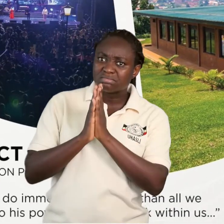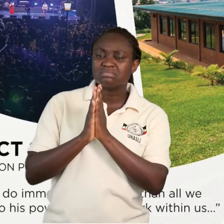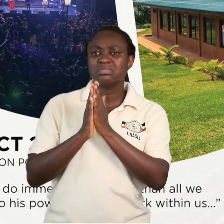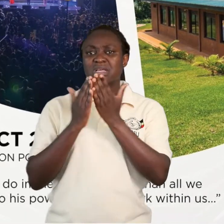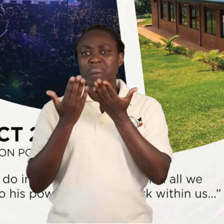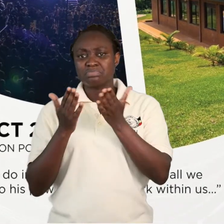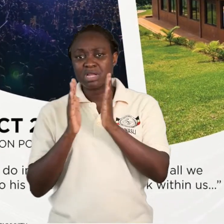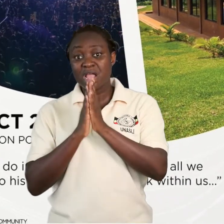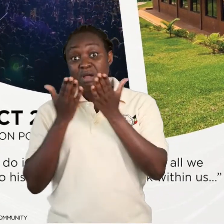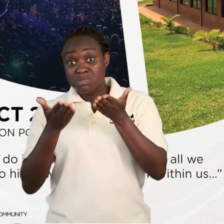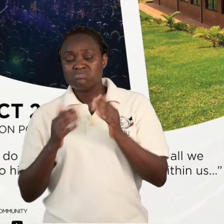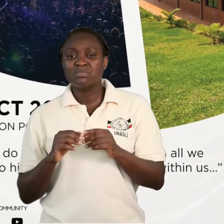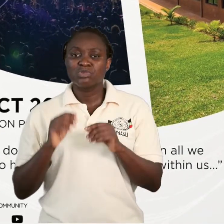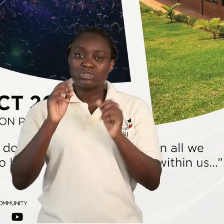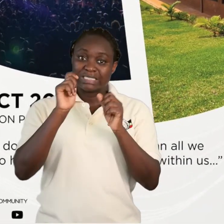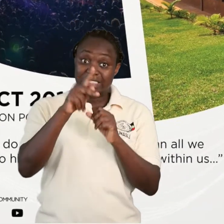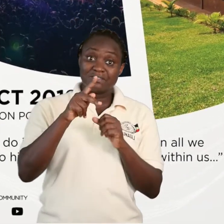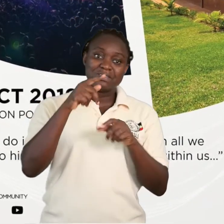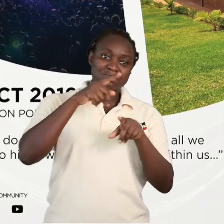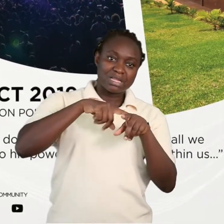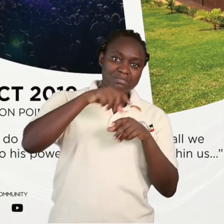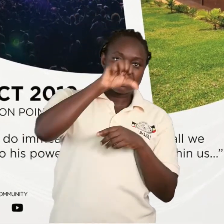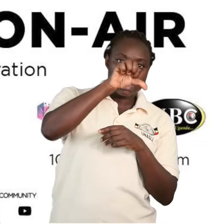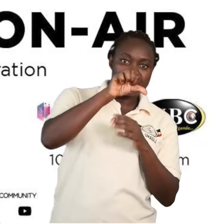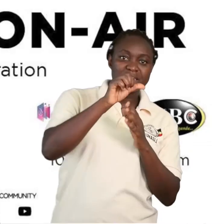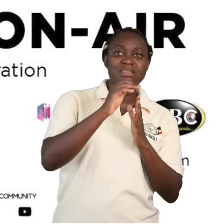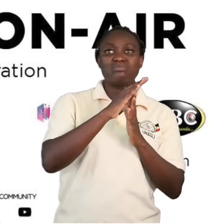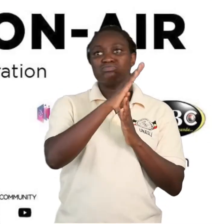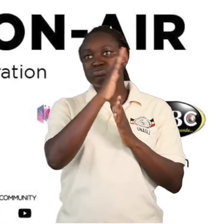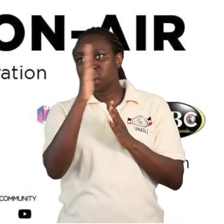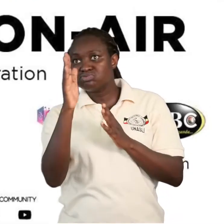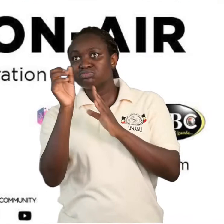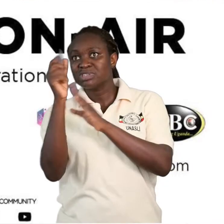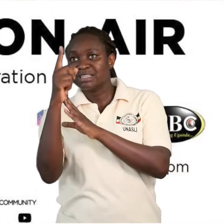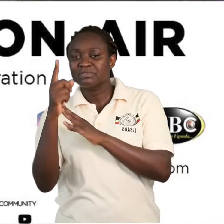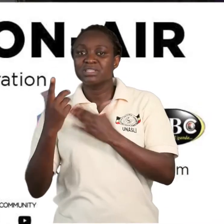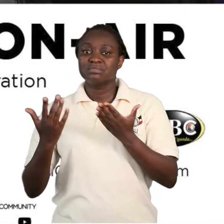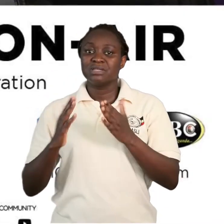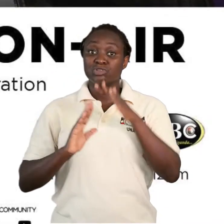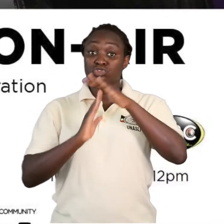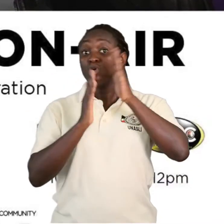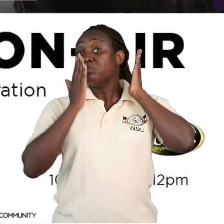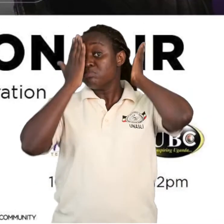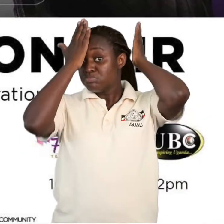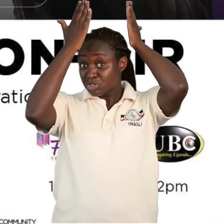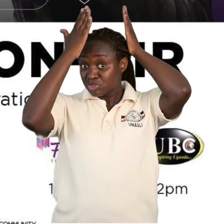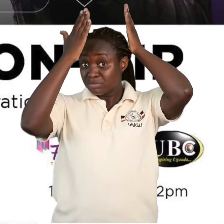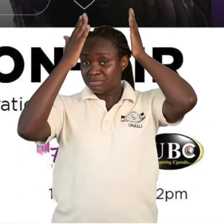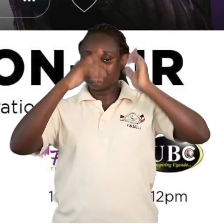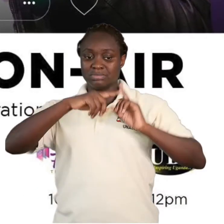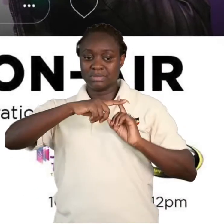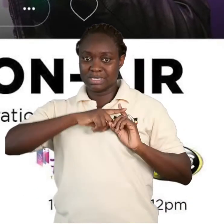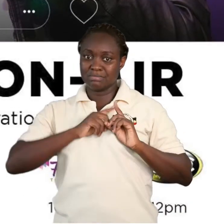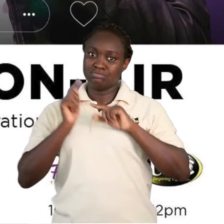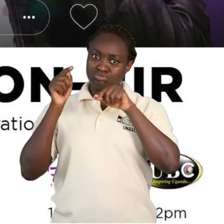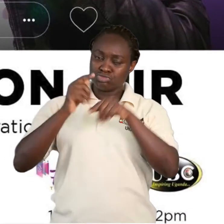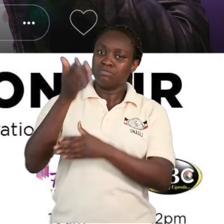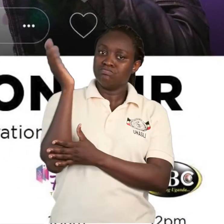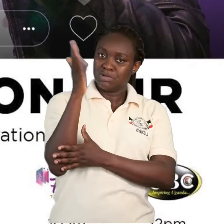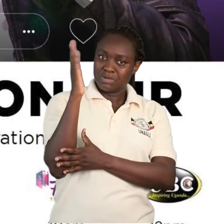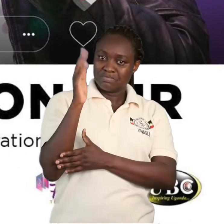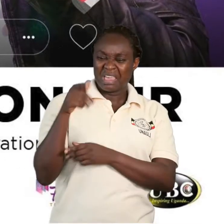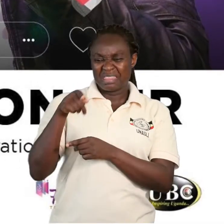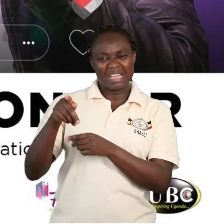11 to be led by the Archbishop of Namirembe Diocese. That one